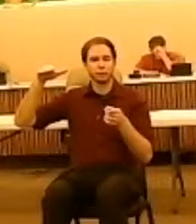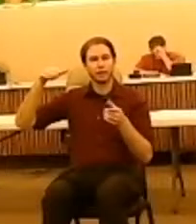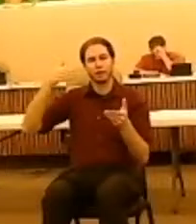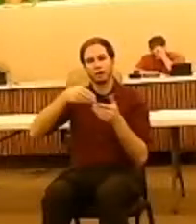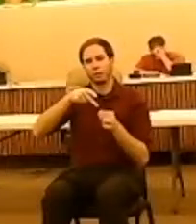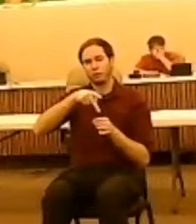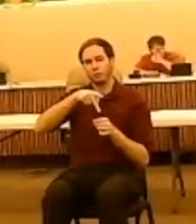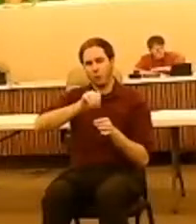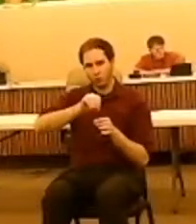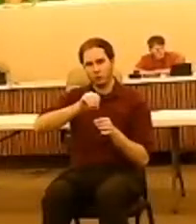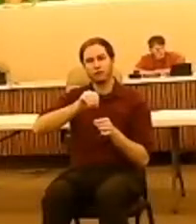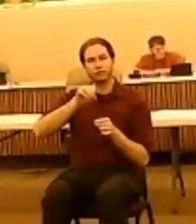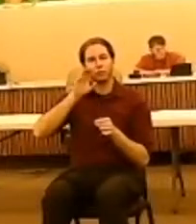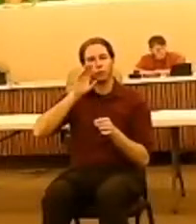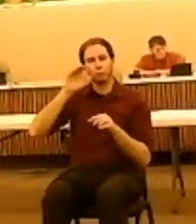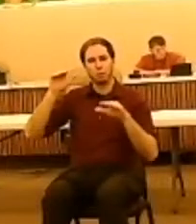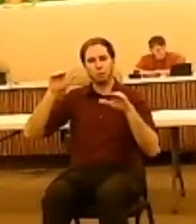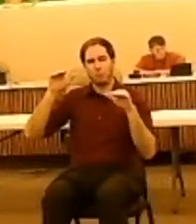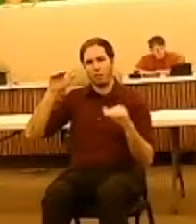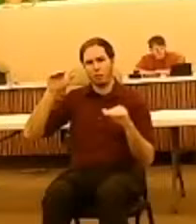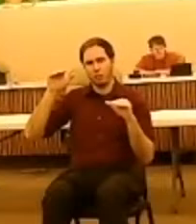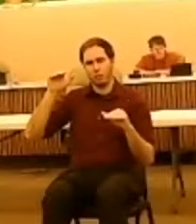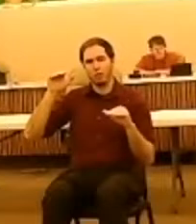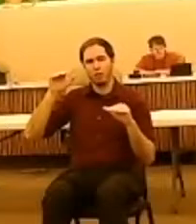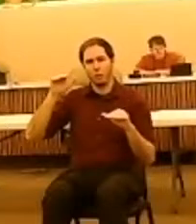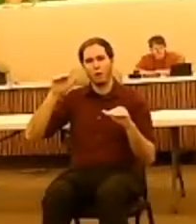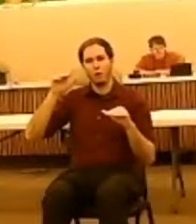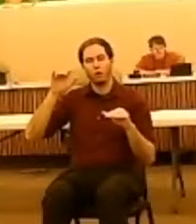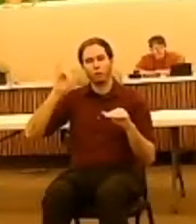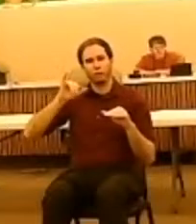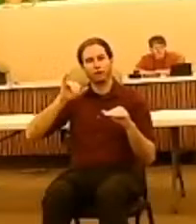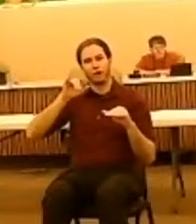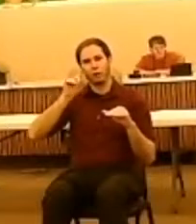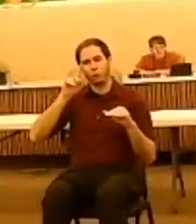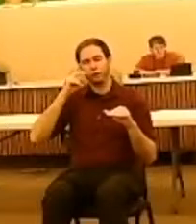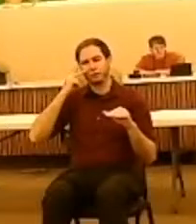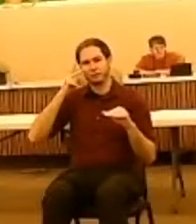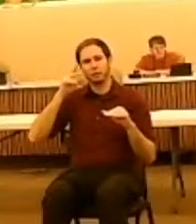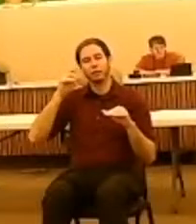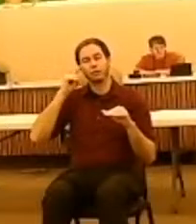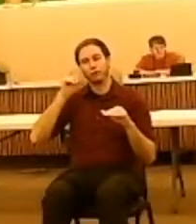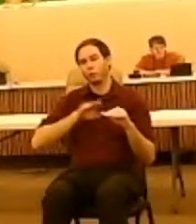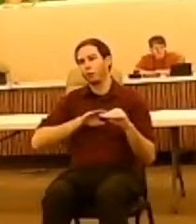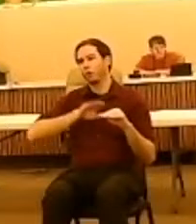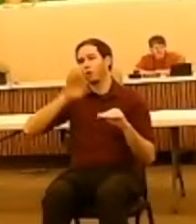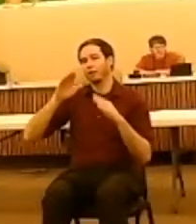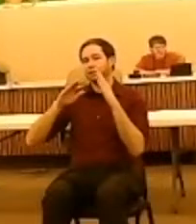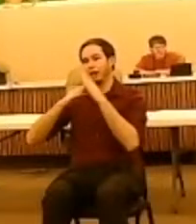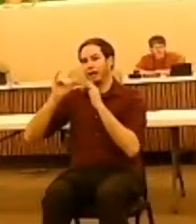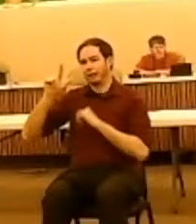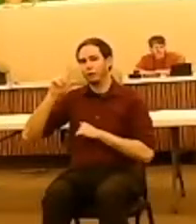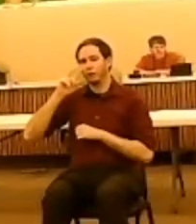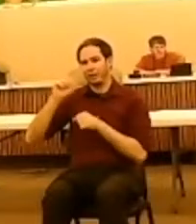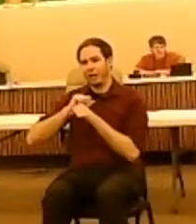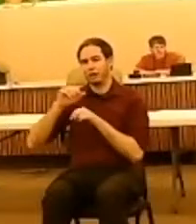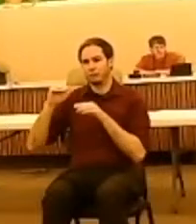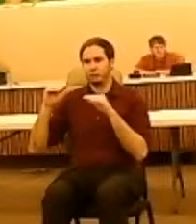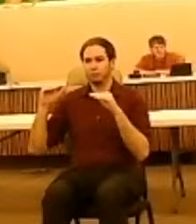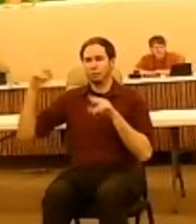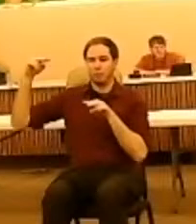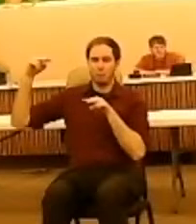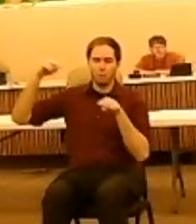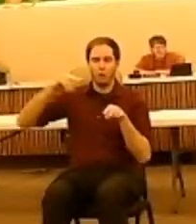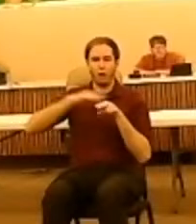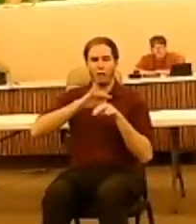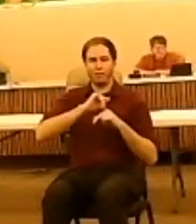post office, you would be below the surface of the roof. But as you move up to the crest of the hill, you'd actually be above the building, the